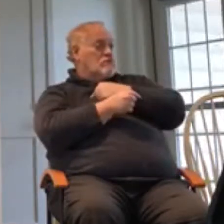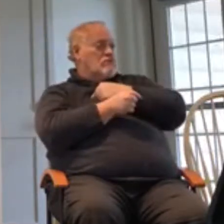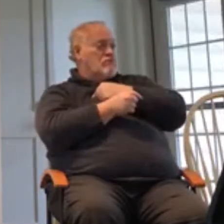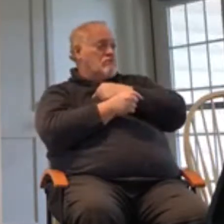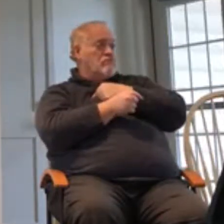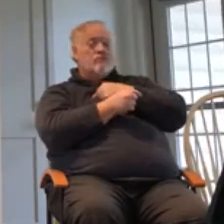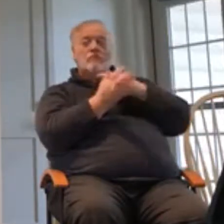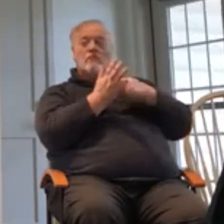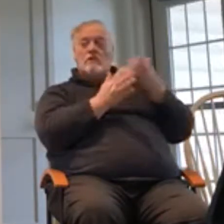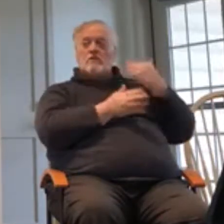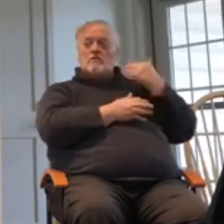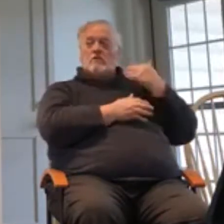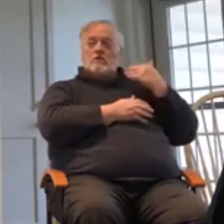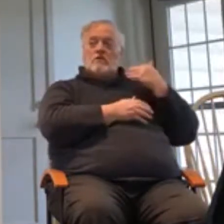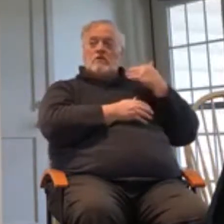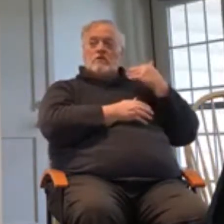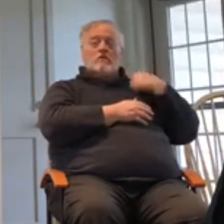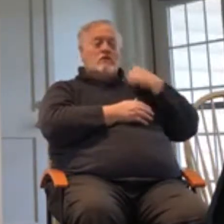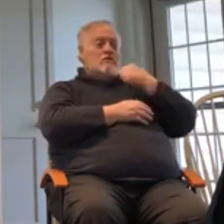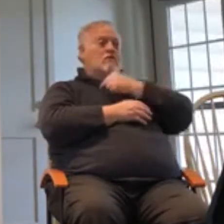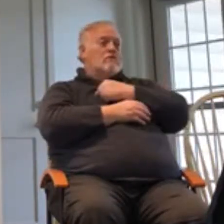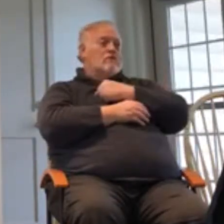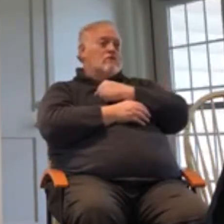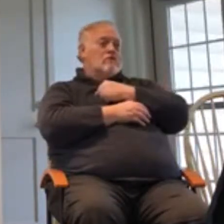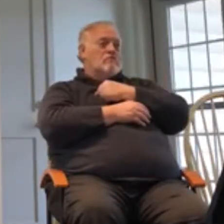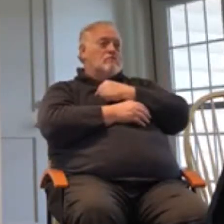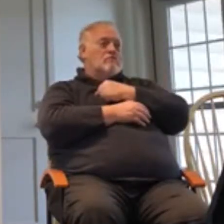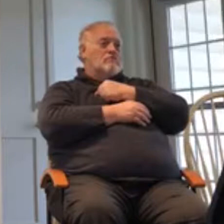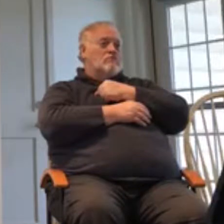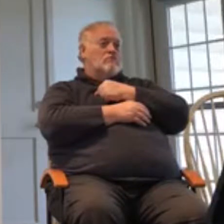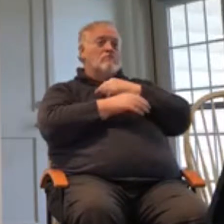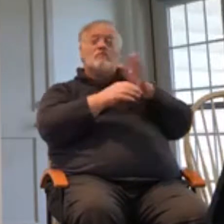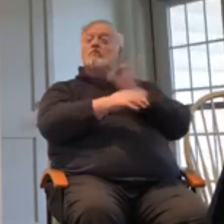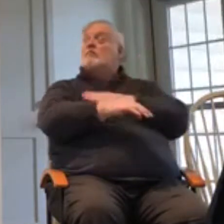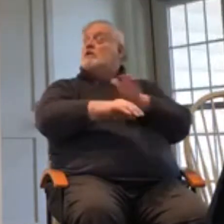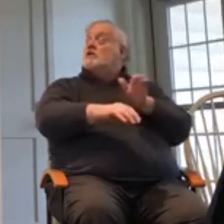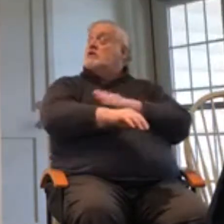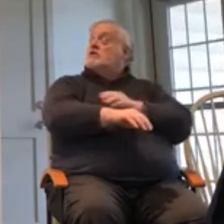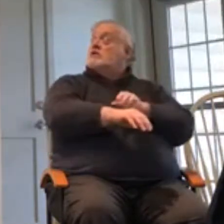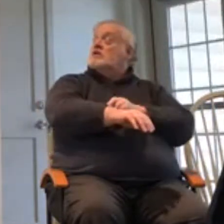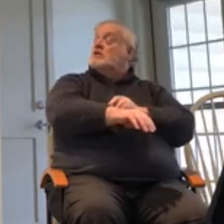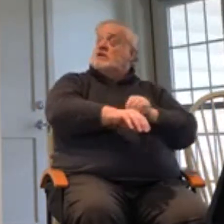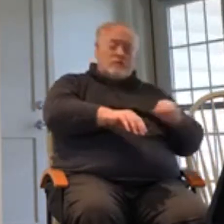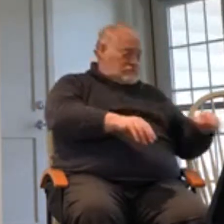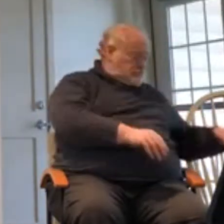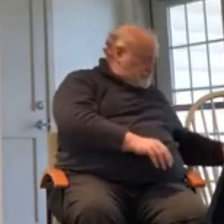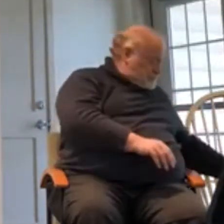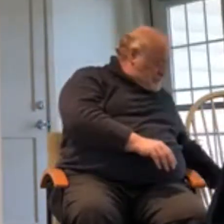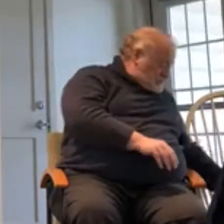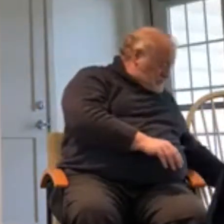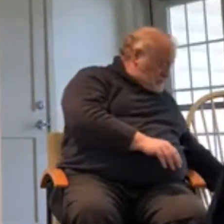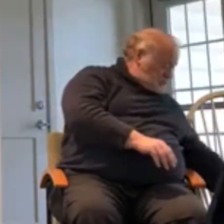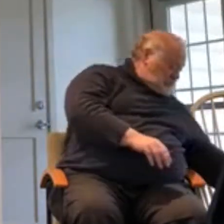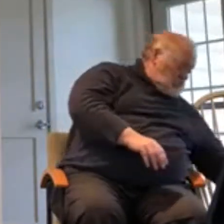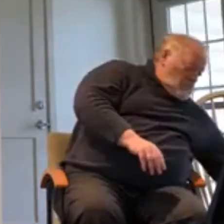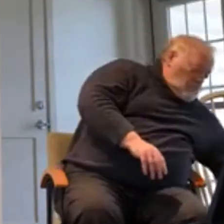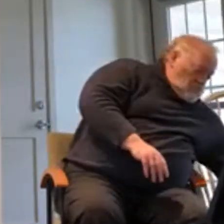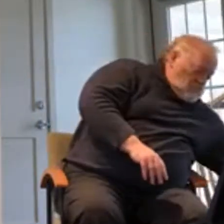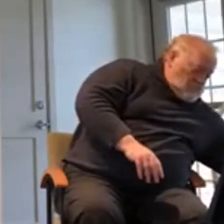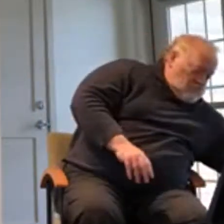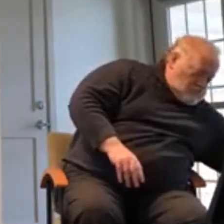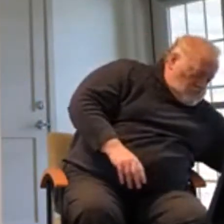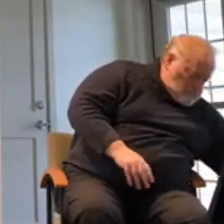And this morning, let's just go ahead and get right into a song. This is a good one, written by Charles